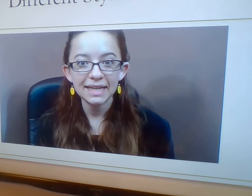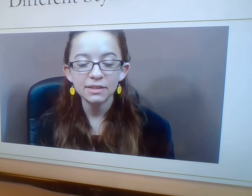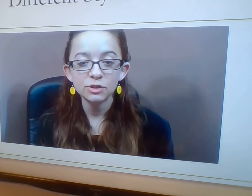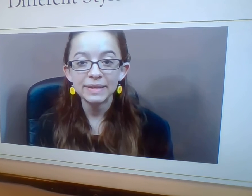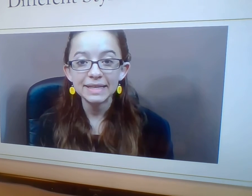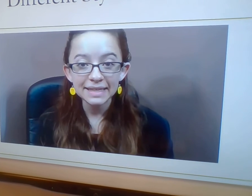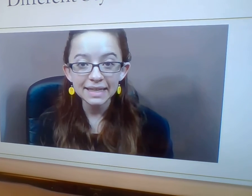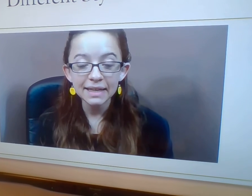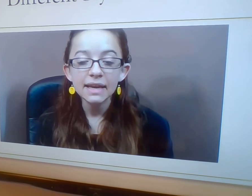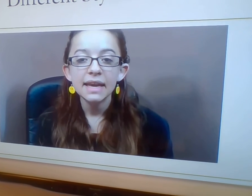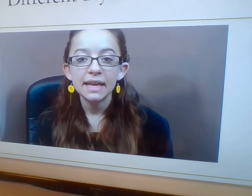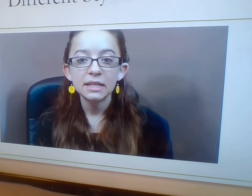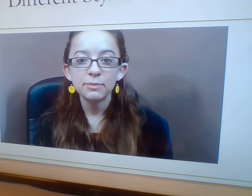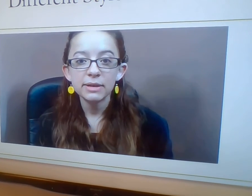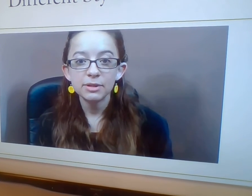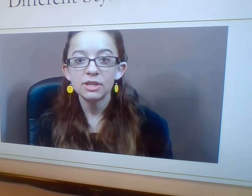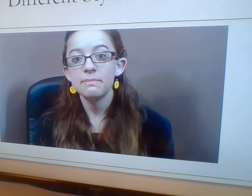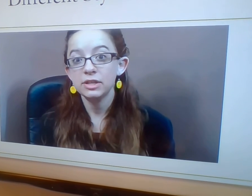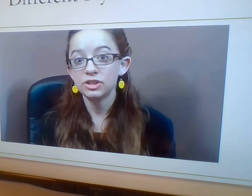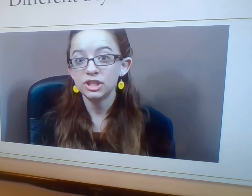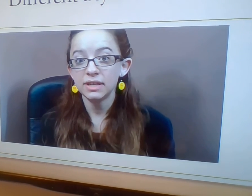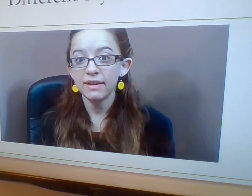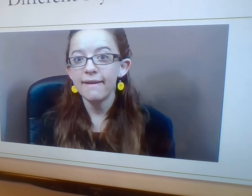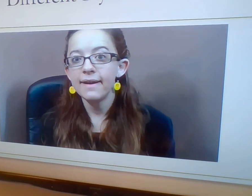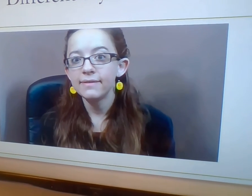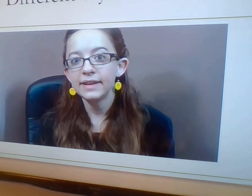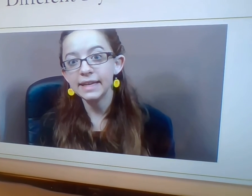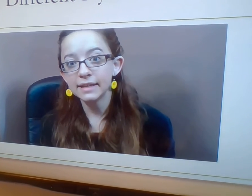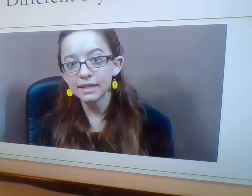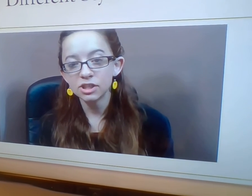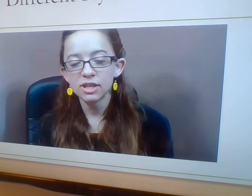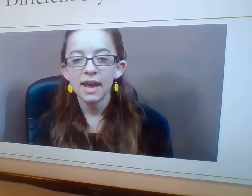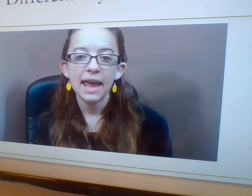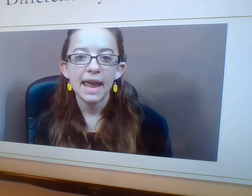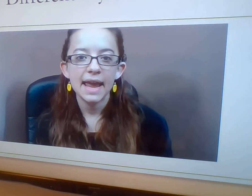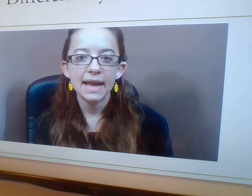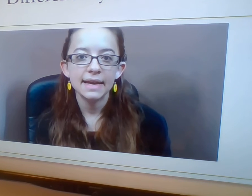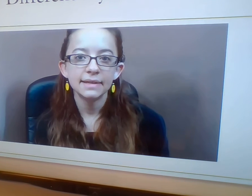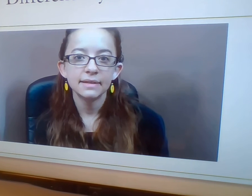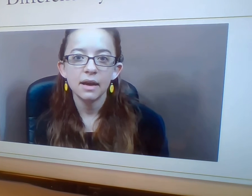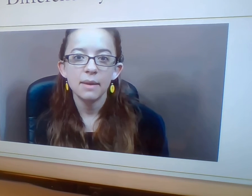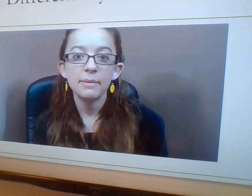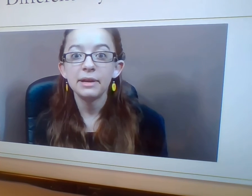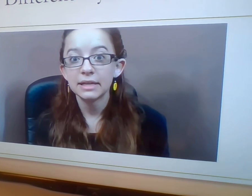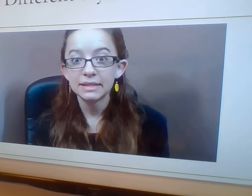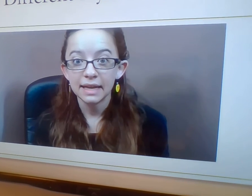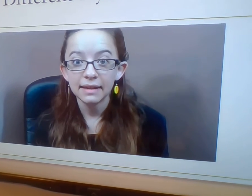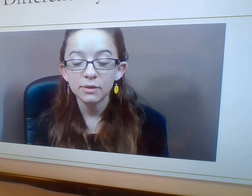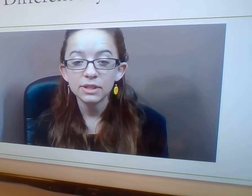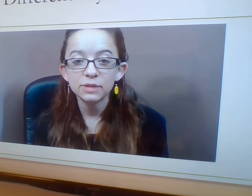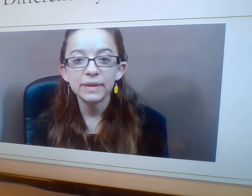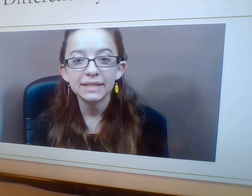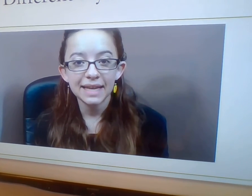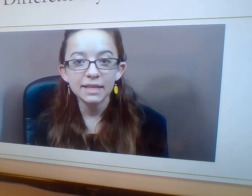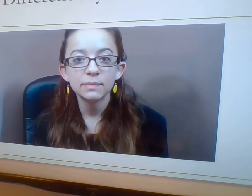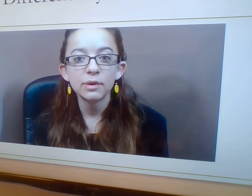English, PSE, is pretty much a mixture of English and American Sign Language, but it takes more of